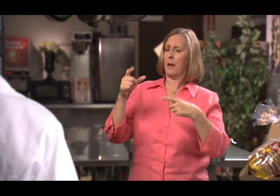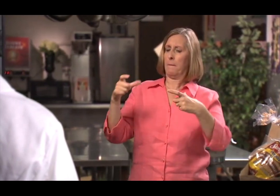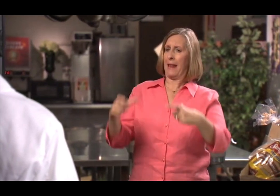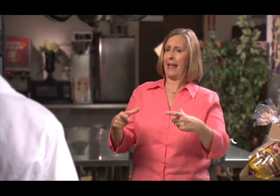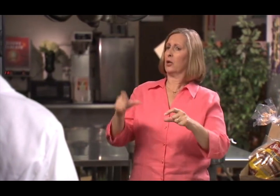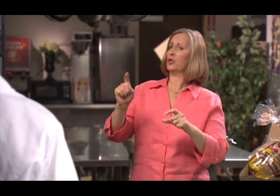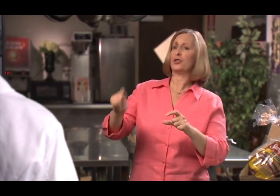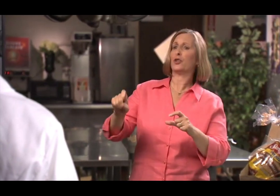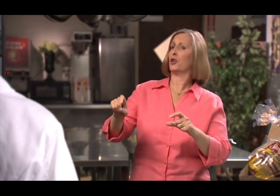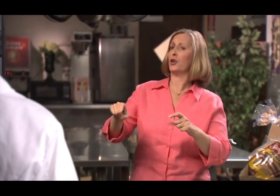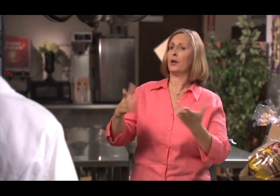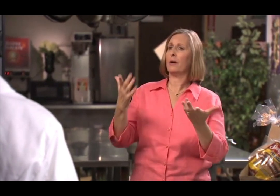plate.